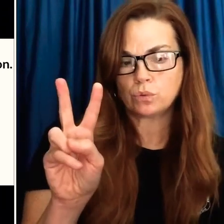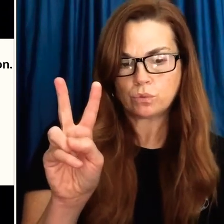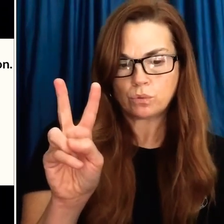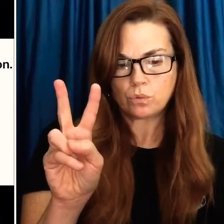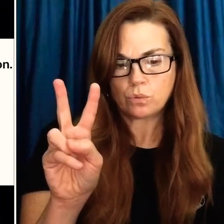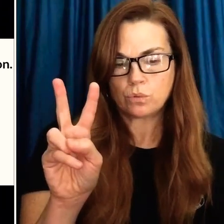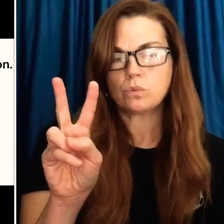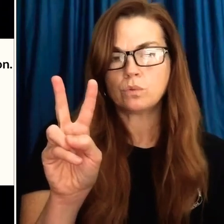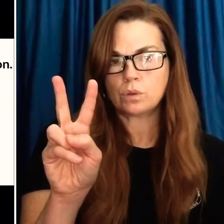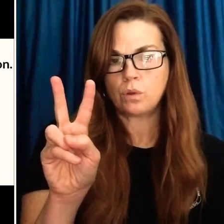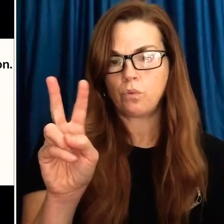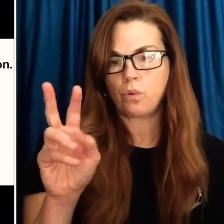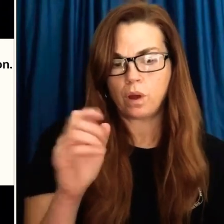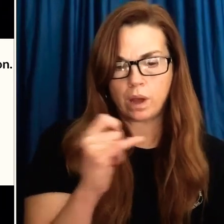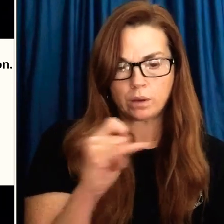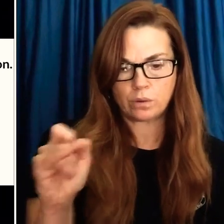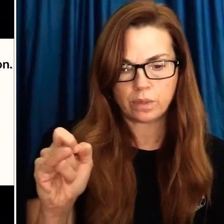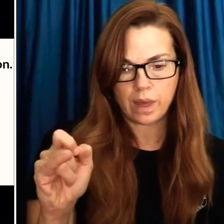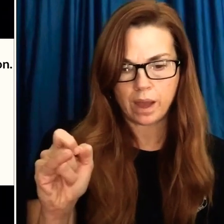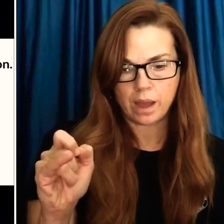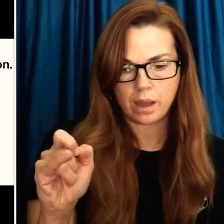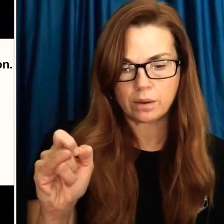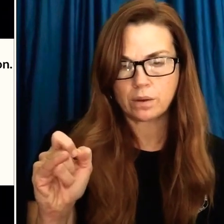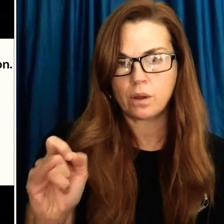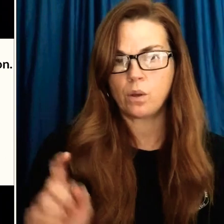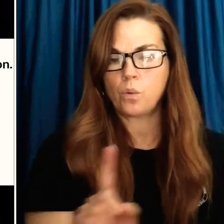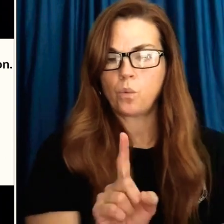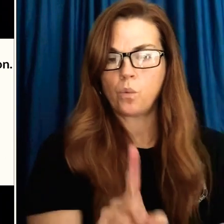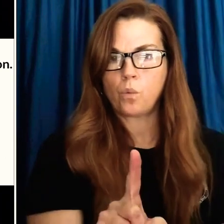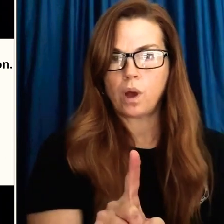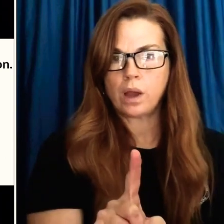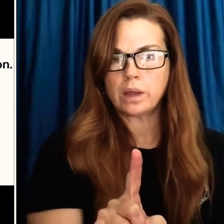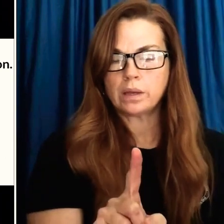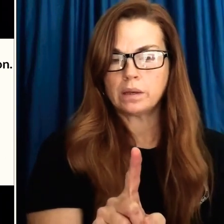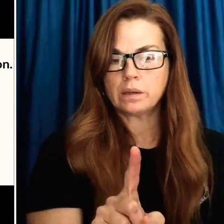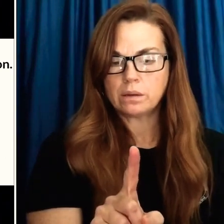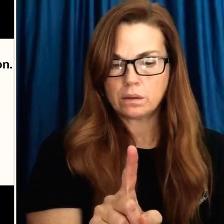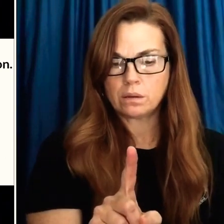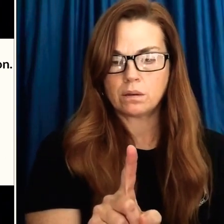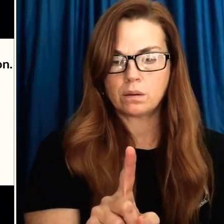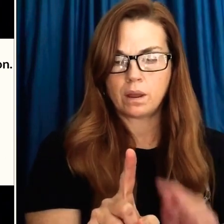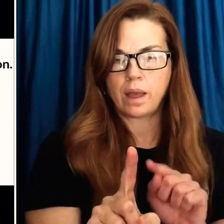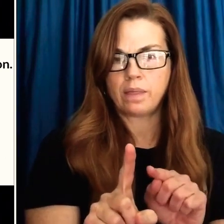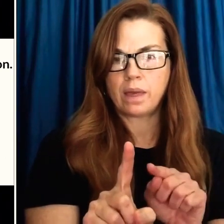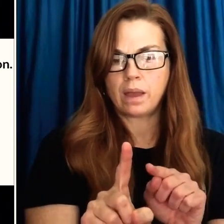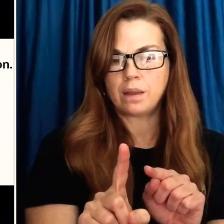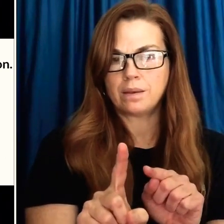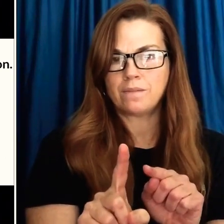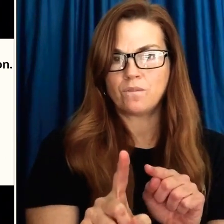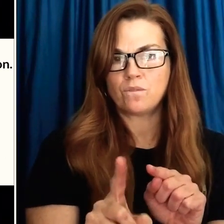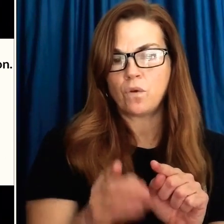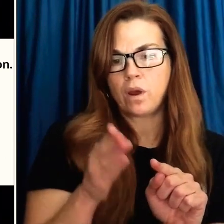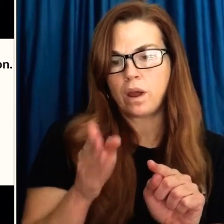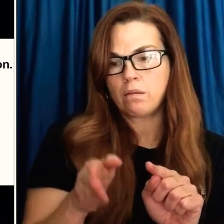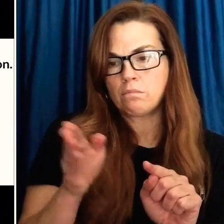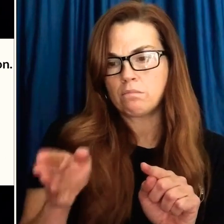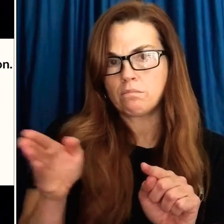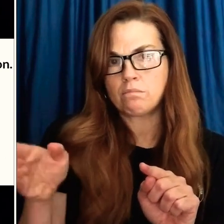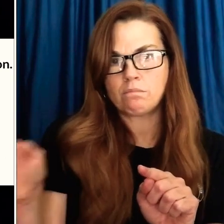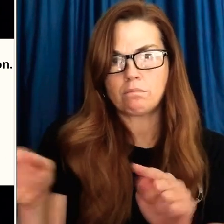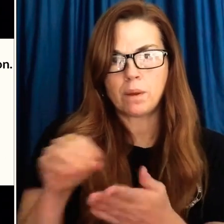then below that, where the decimal is, I'm going to put a 1, and then for each digit after the decimal, I'm going to add a